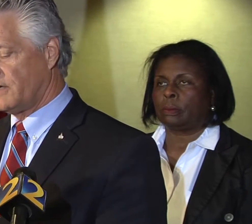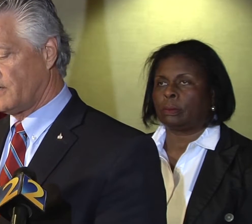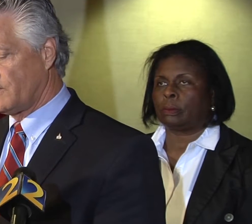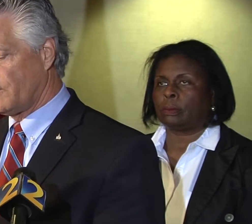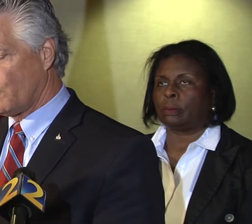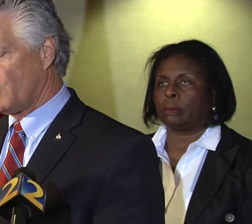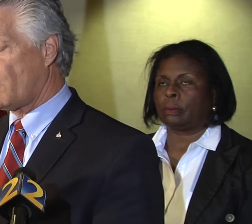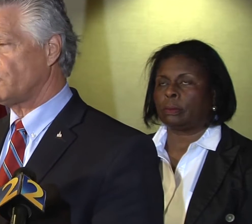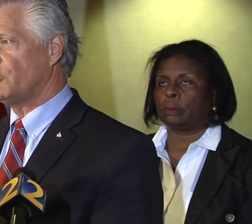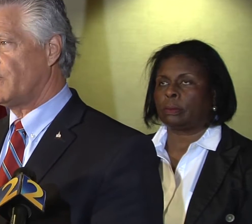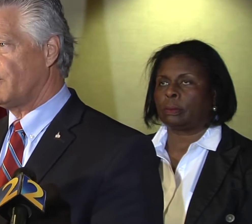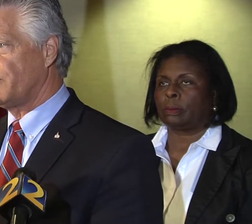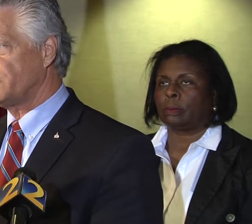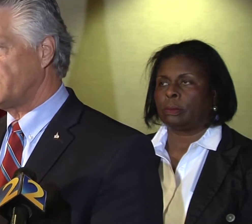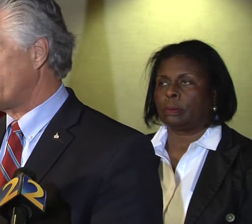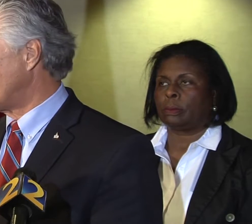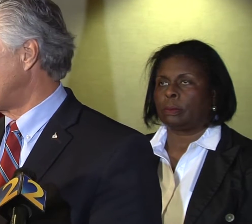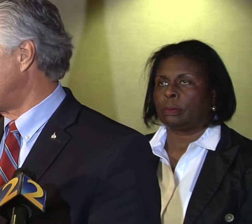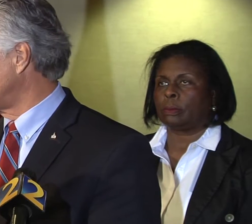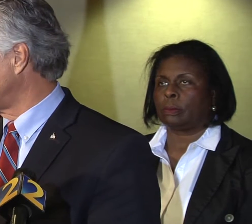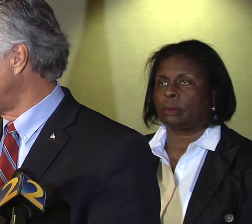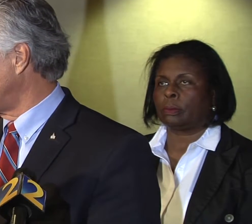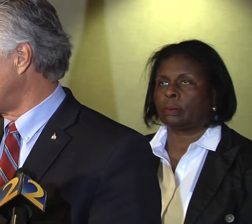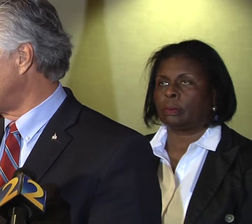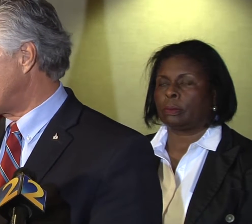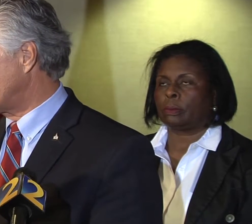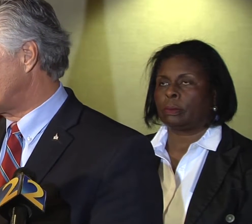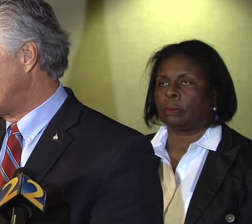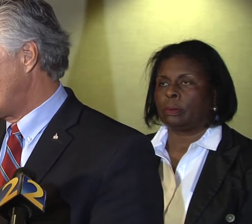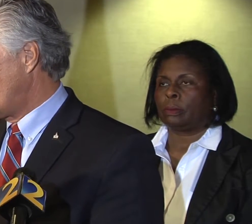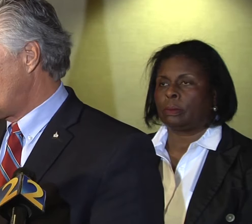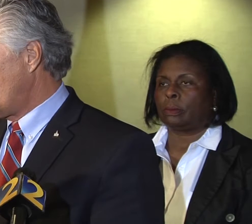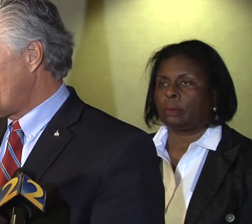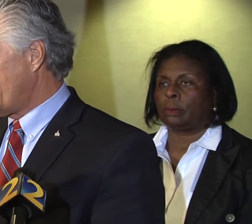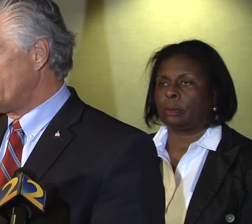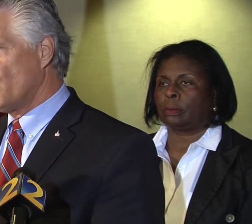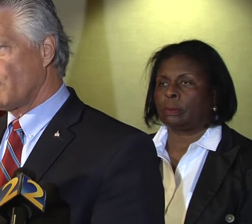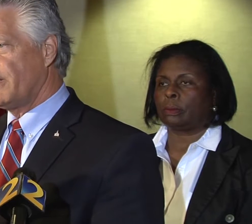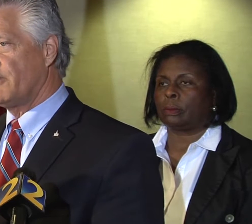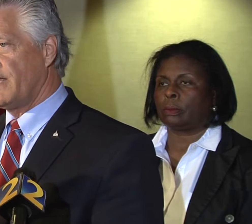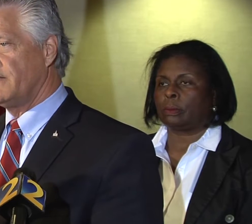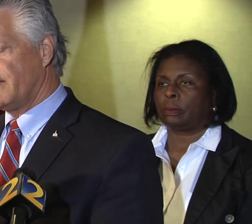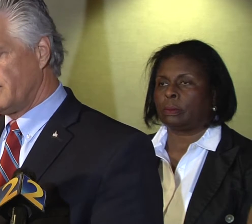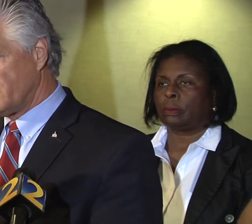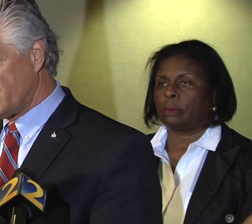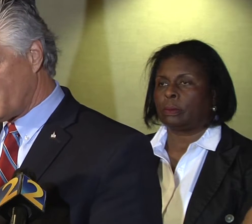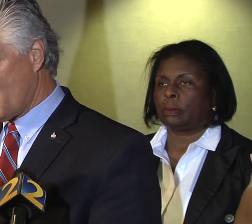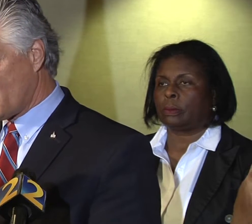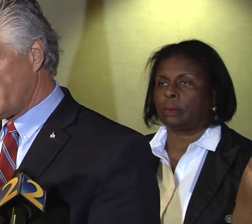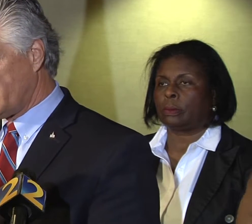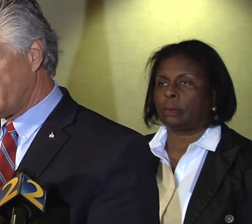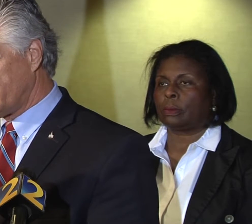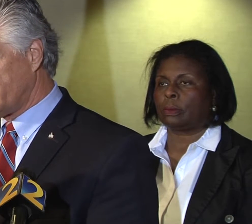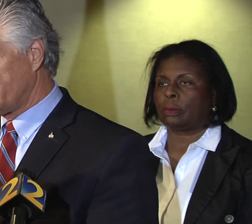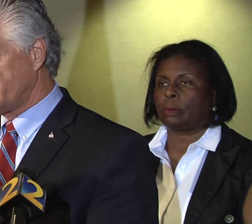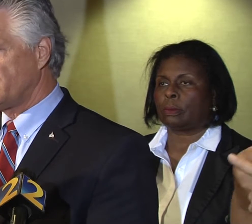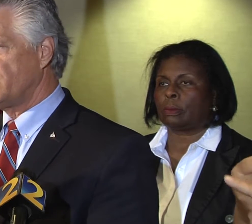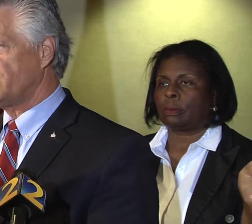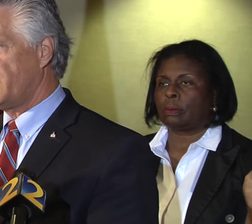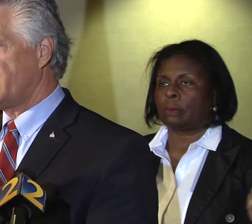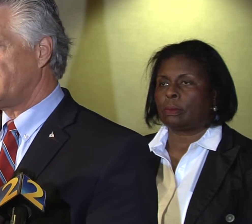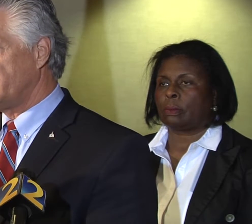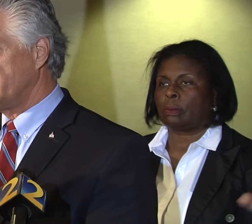that will also help us in the coming days as we develop this. I do want to reiterate that it is important that the